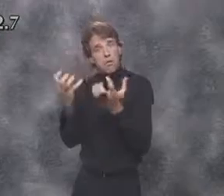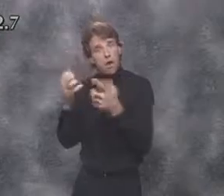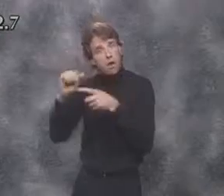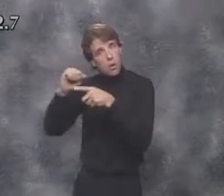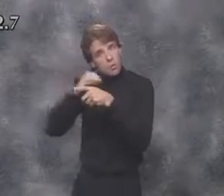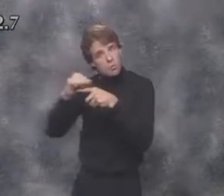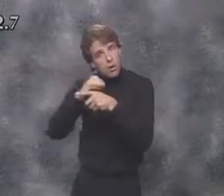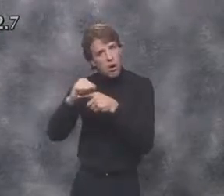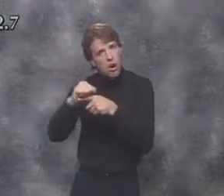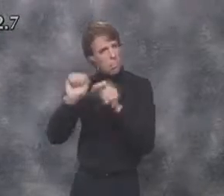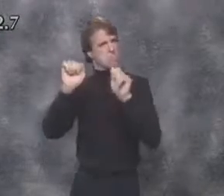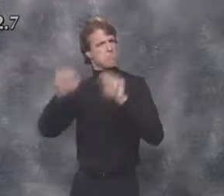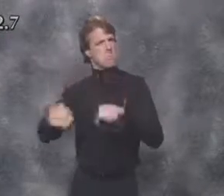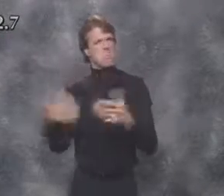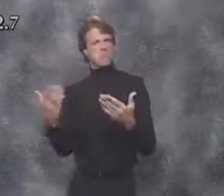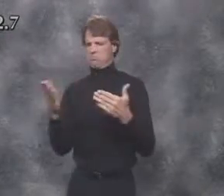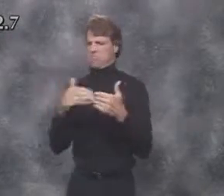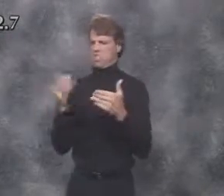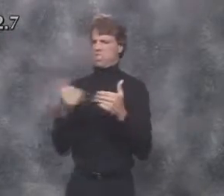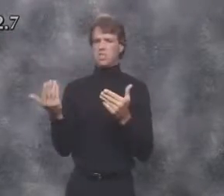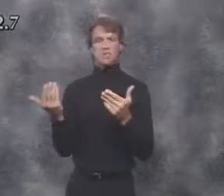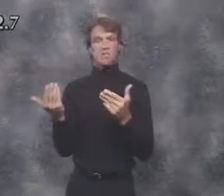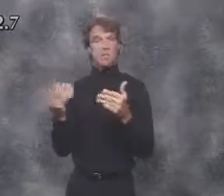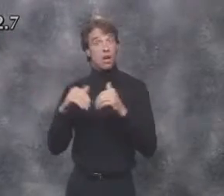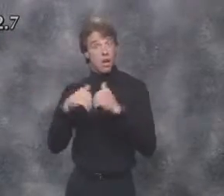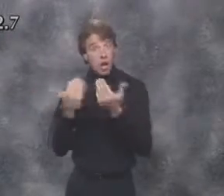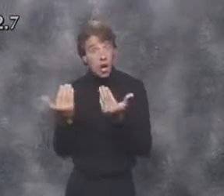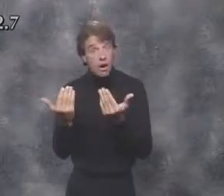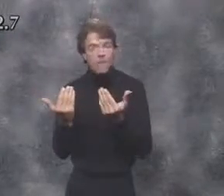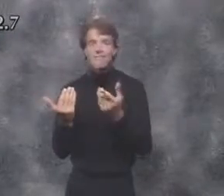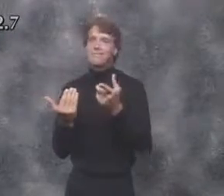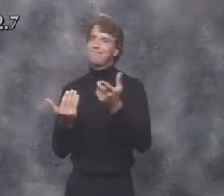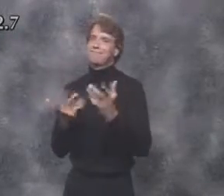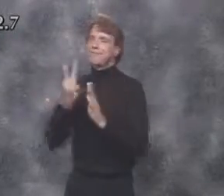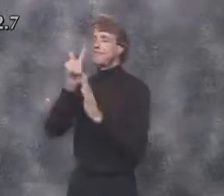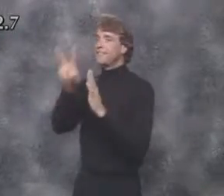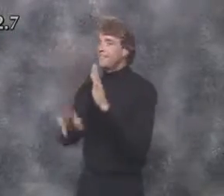Remember how easy it is to practice with these videotapes.